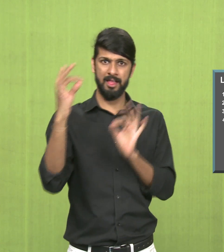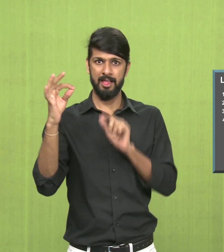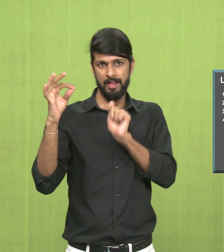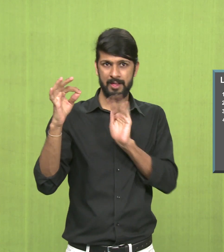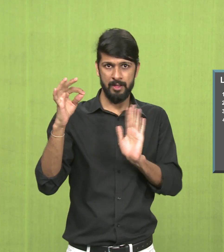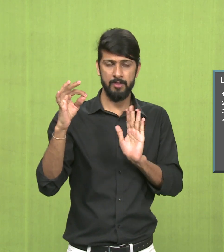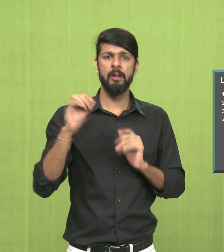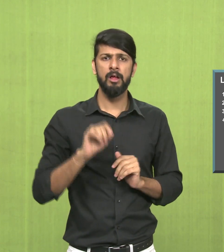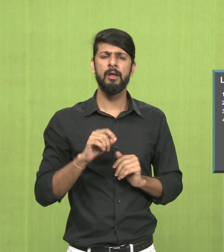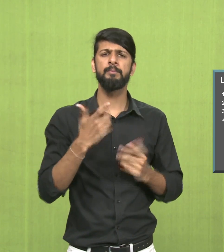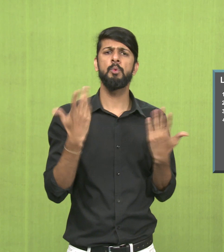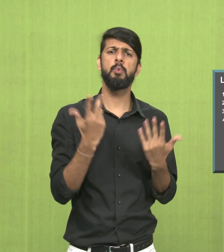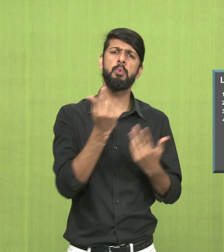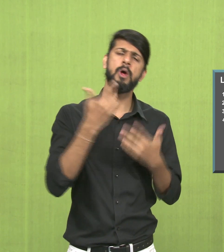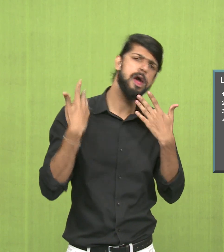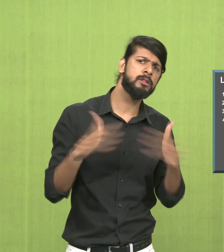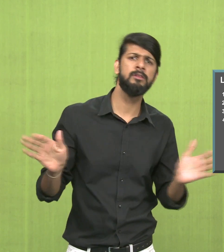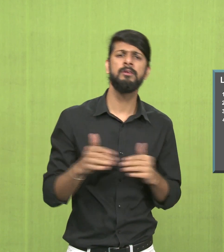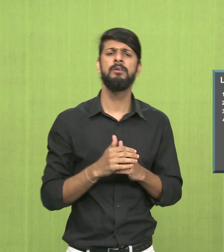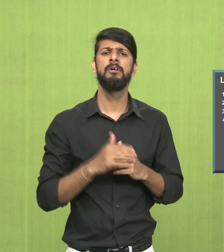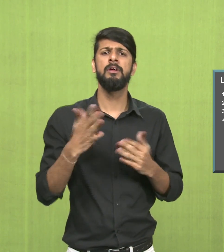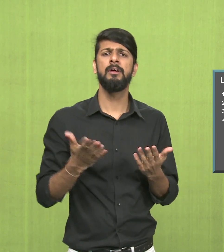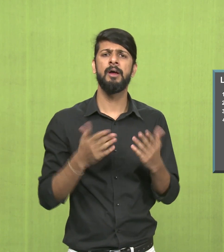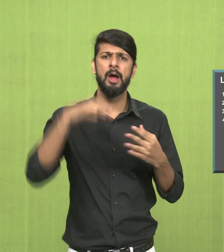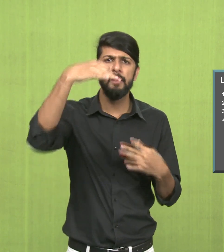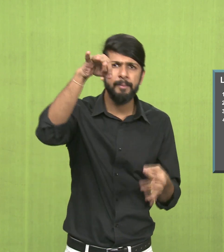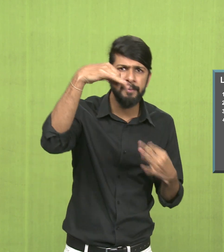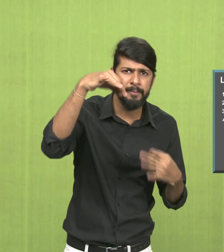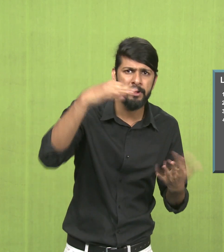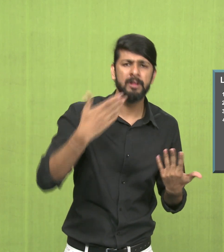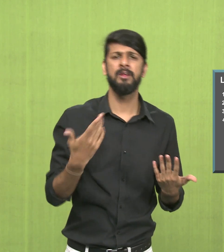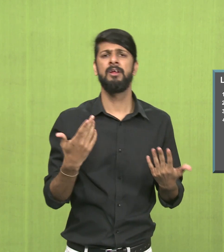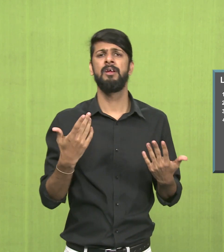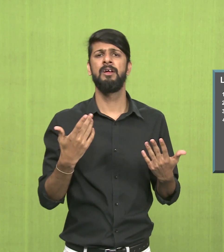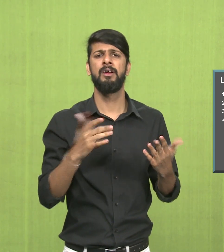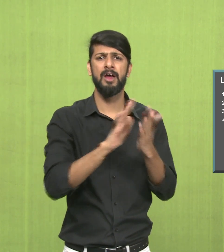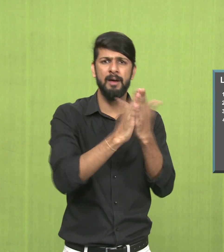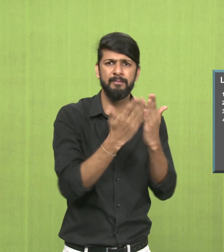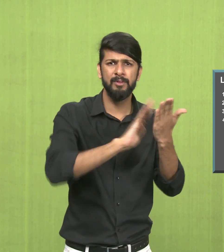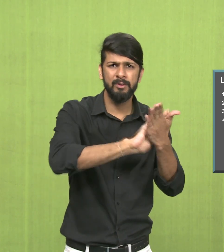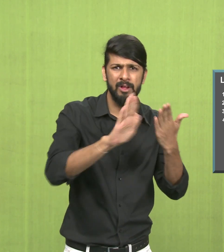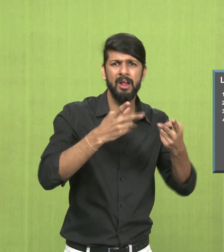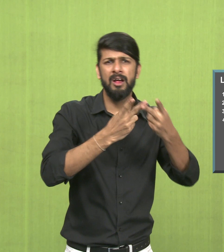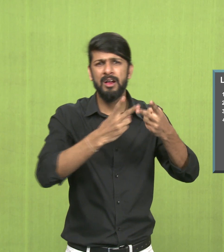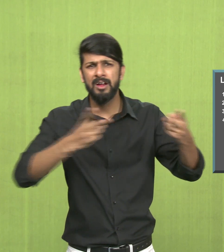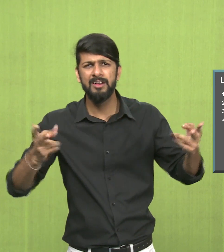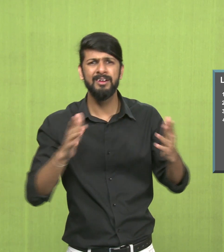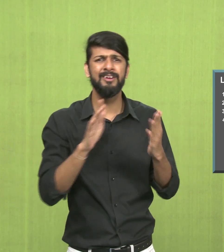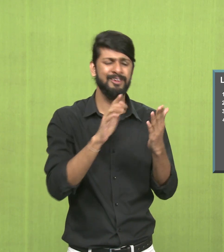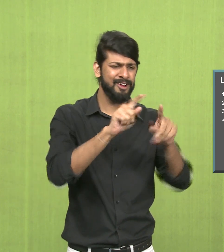a flat surface. Now, the lino has color on it. So, the design part has color on it,